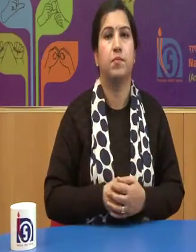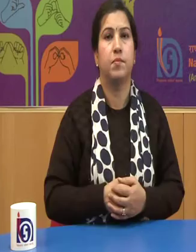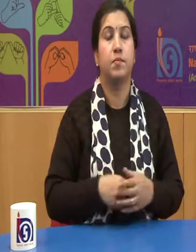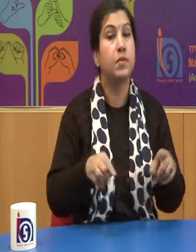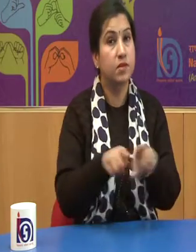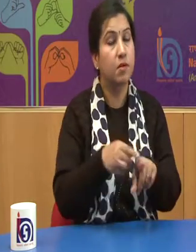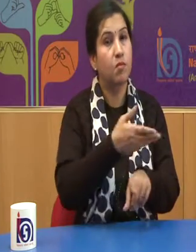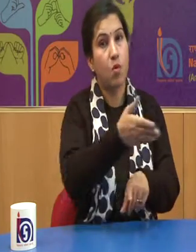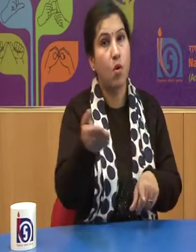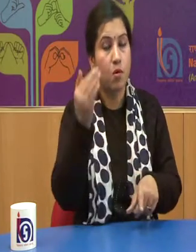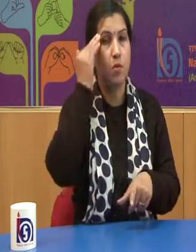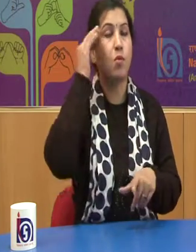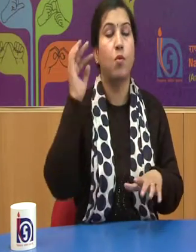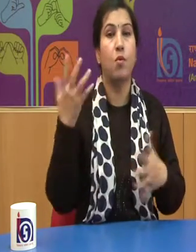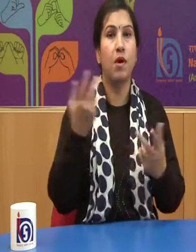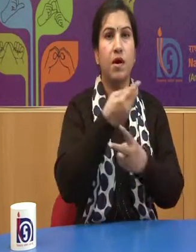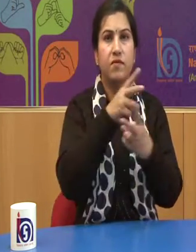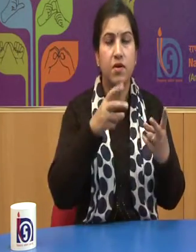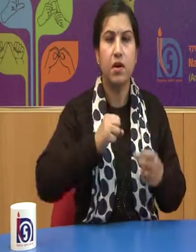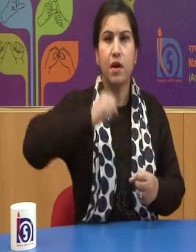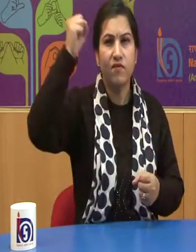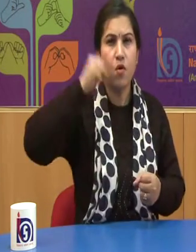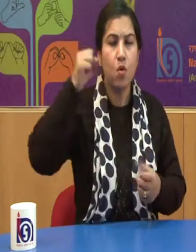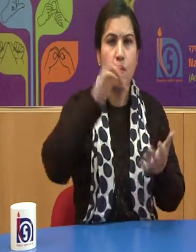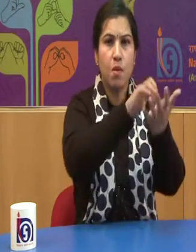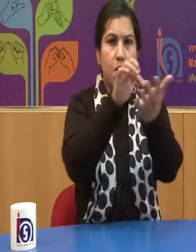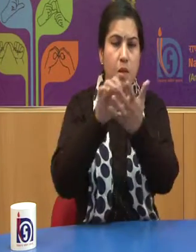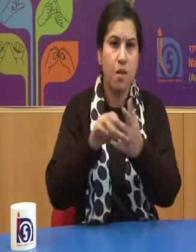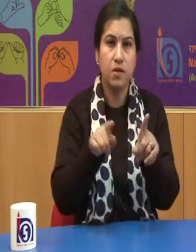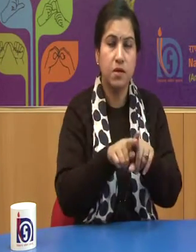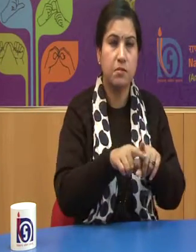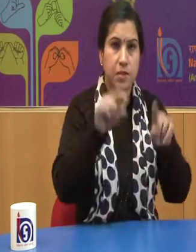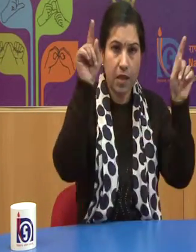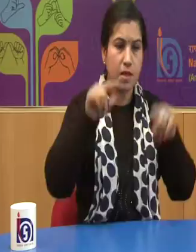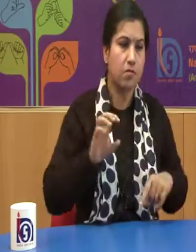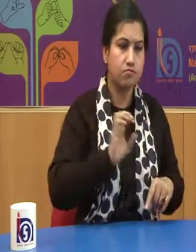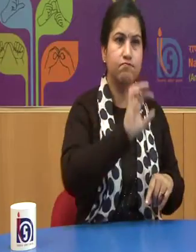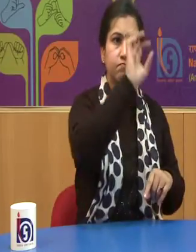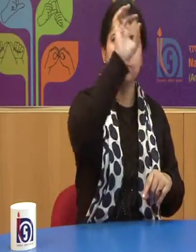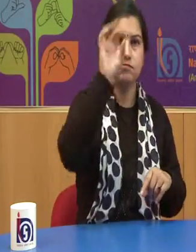We also came to know about the various peasant revolts that took place in different parts of India.